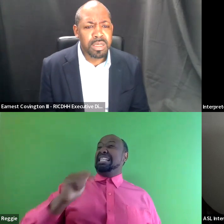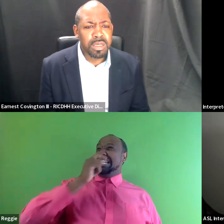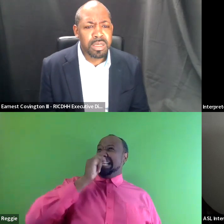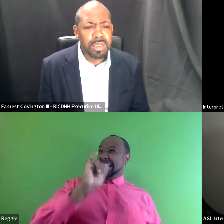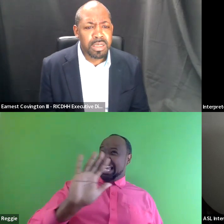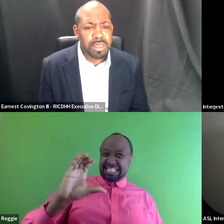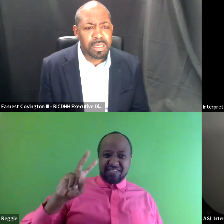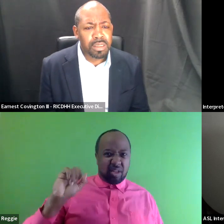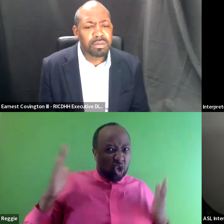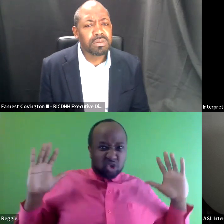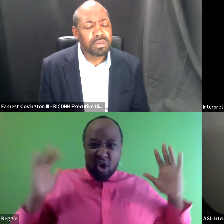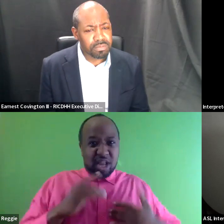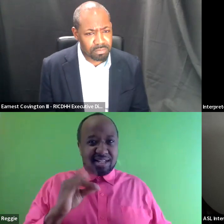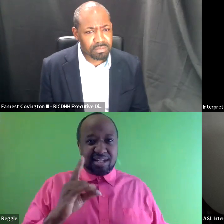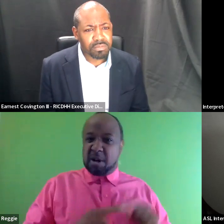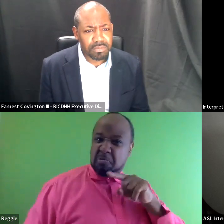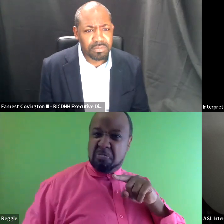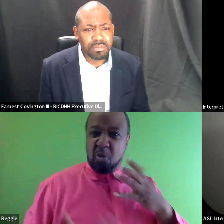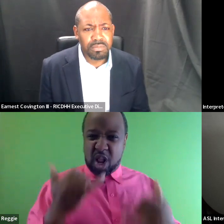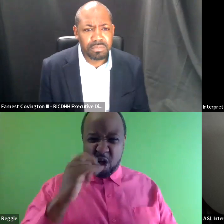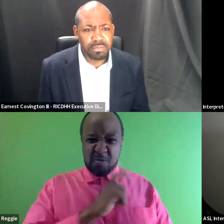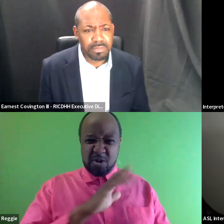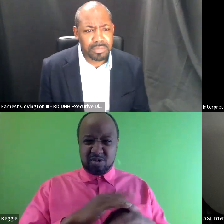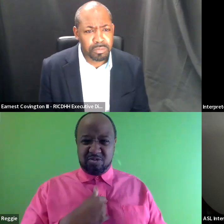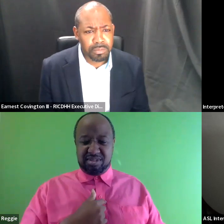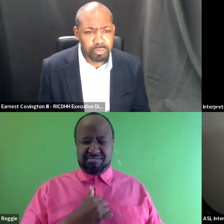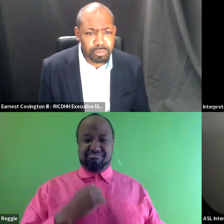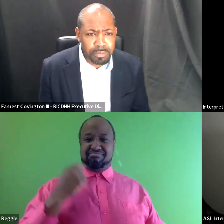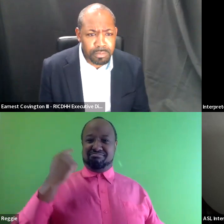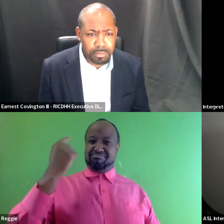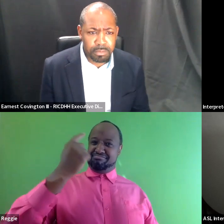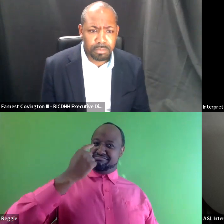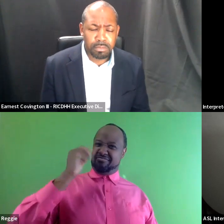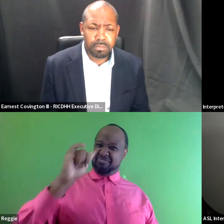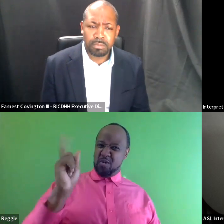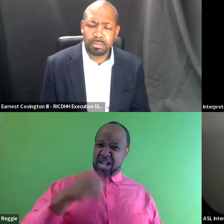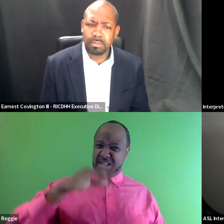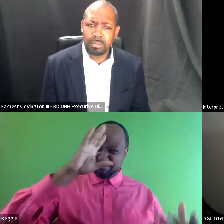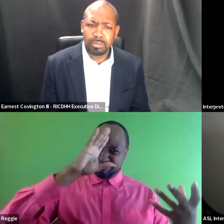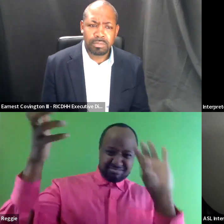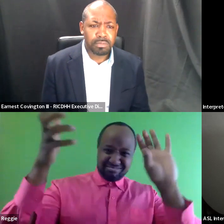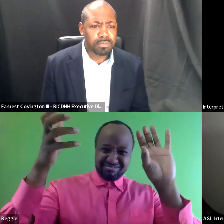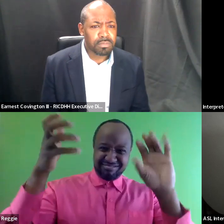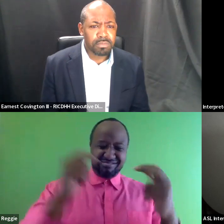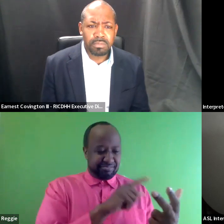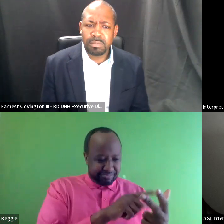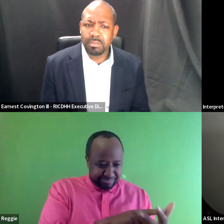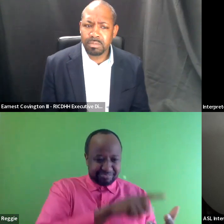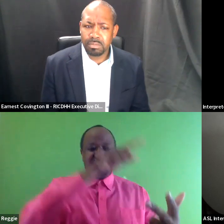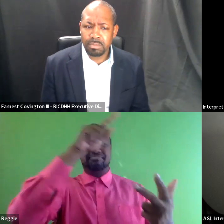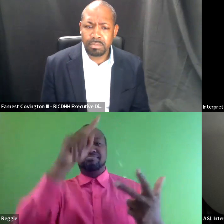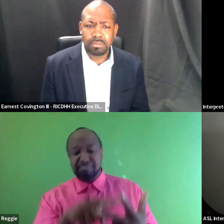I was interested at the choices. I was surprised at the alcohol. That's why I was lingering. But nope, here it is in my face. I'm going to call the cops on